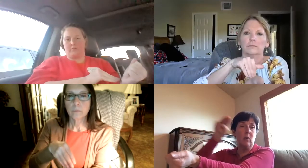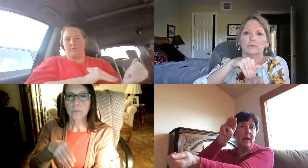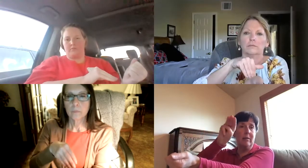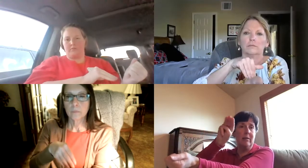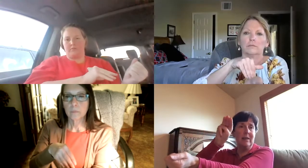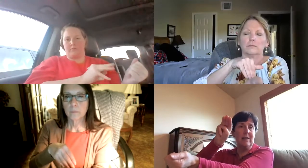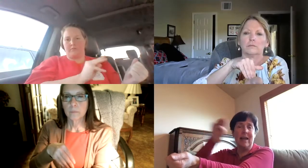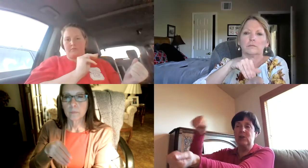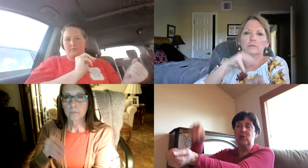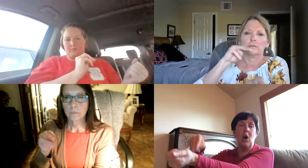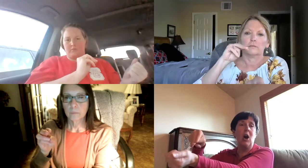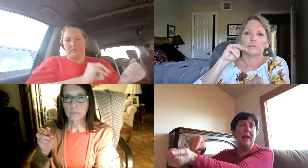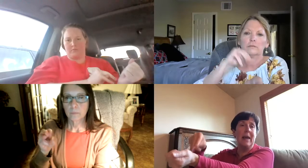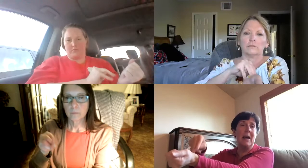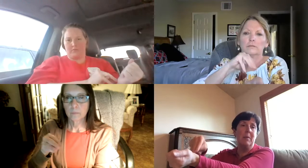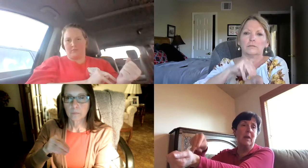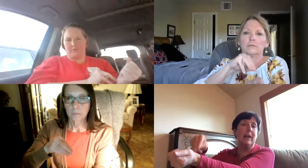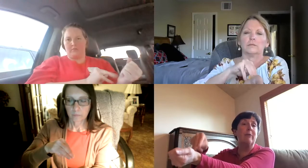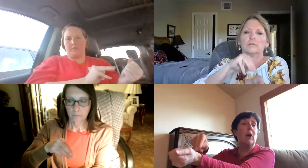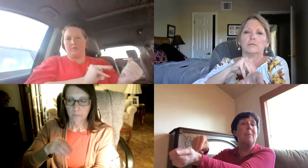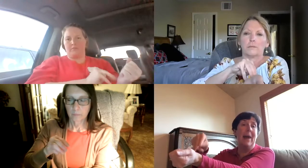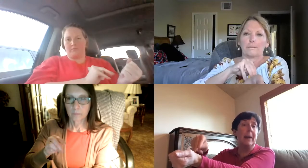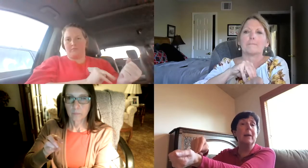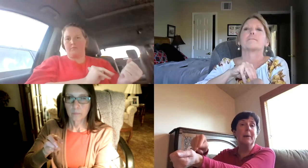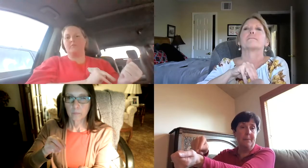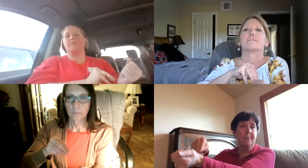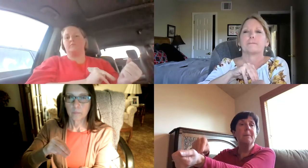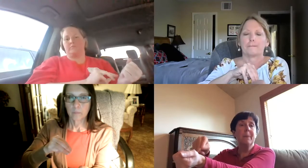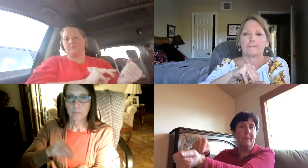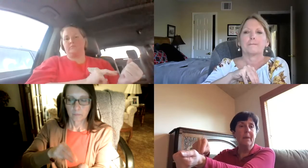it with, it's like a strong M, like for a medic.